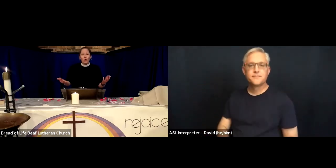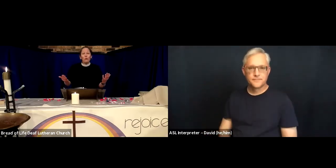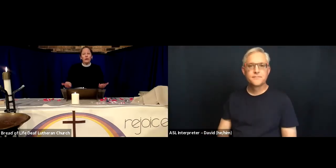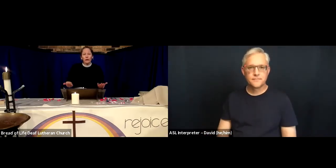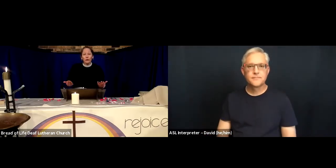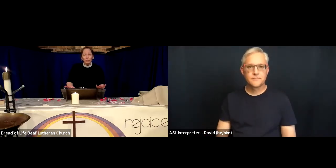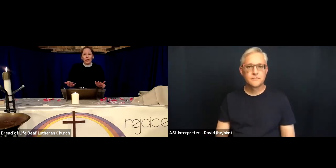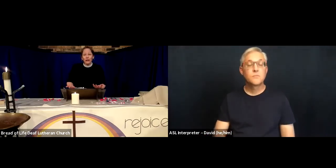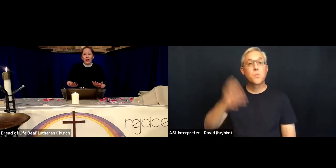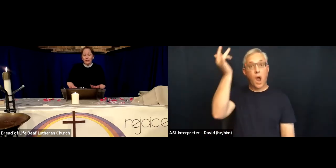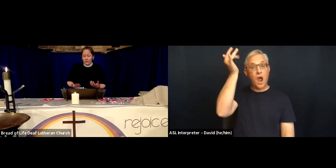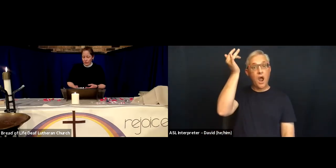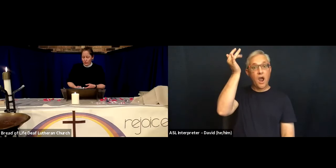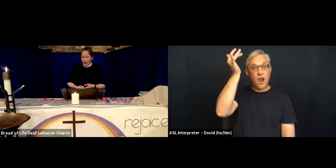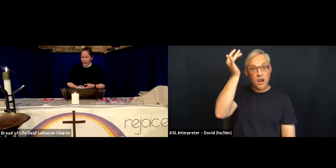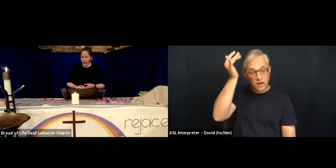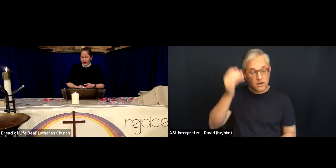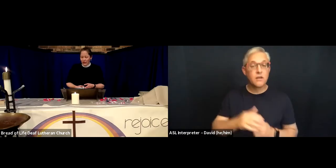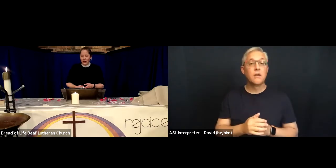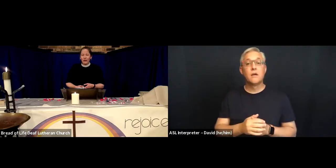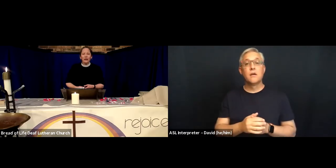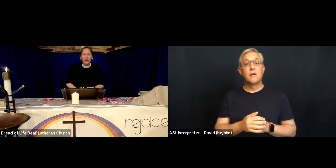Because what you and I do